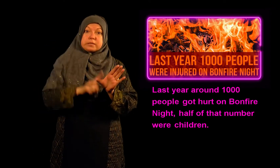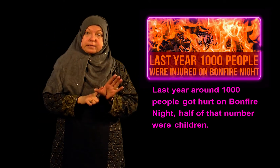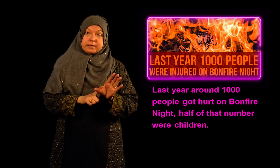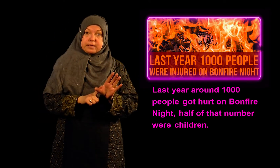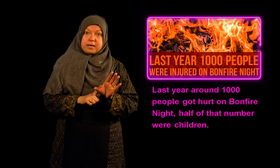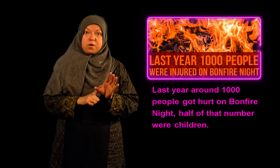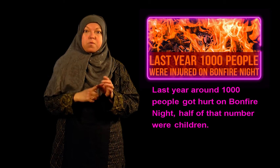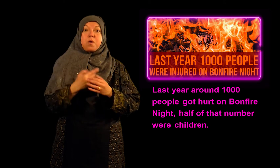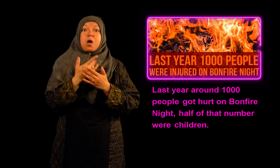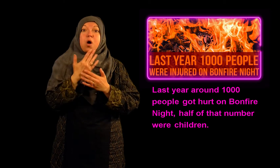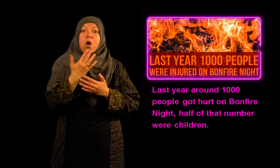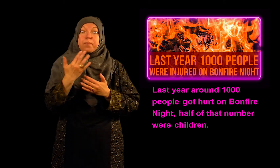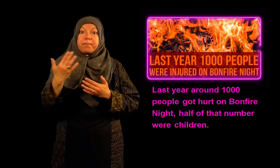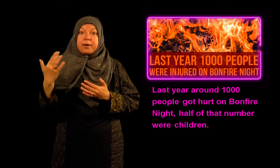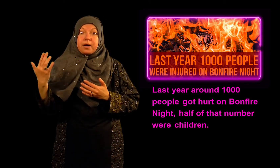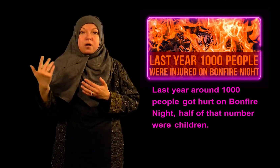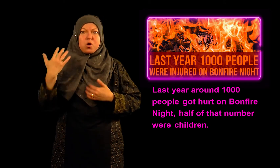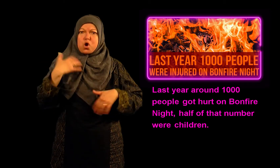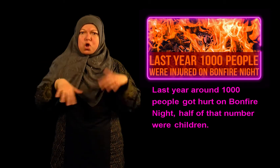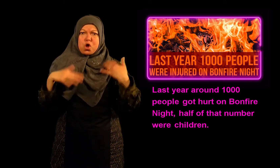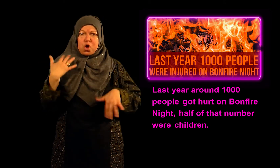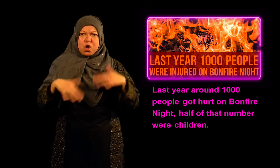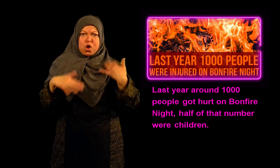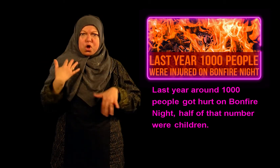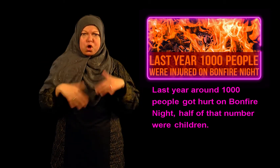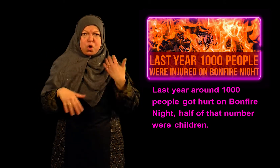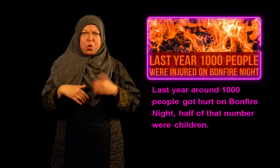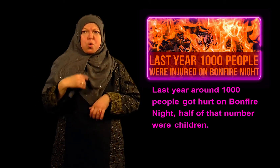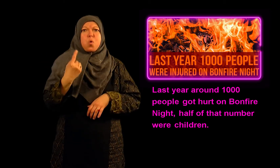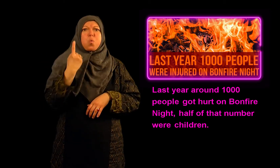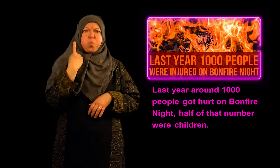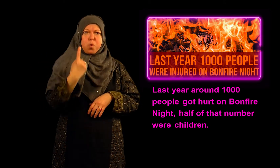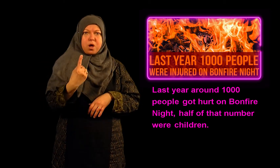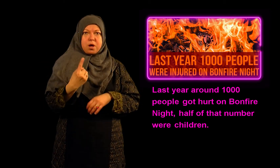Last year, around 1,000 people got hurt on Bonfire Night. Half of that number were children.